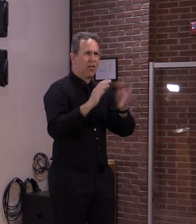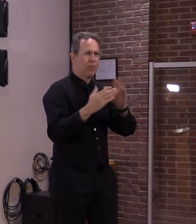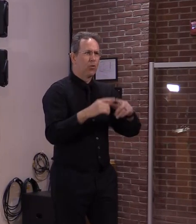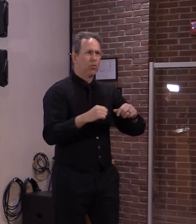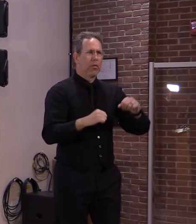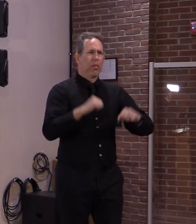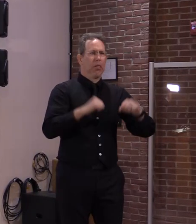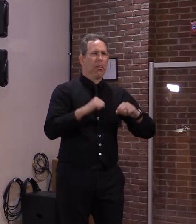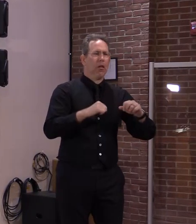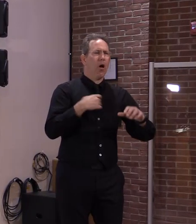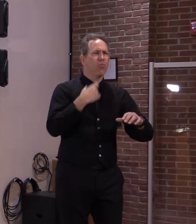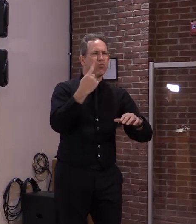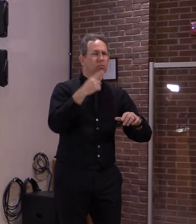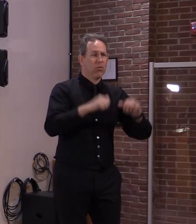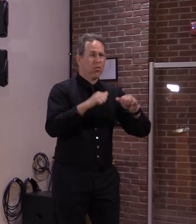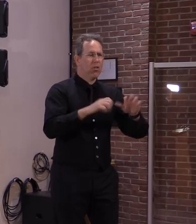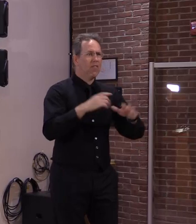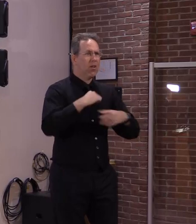themselves.